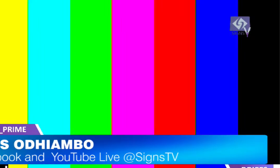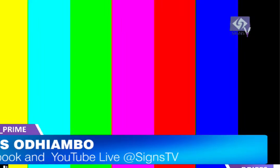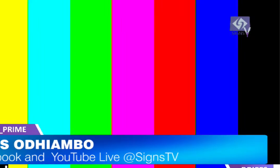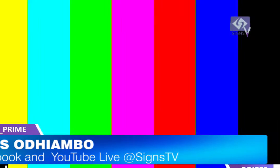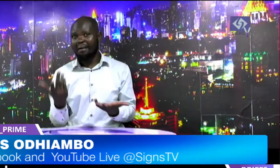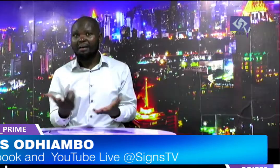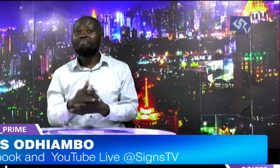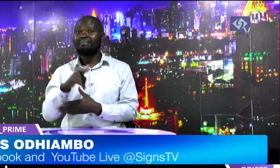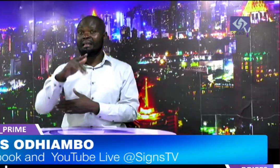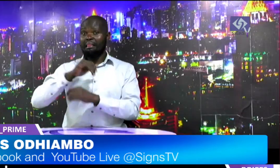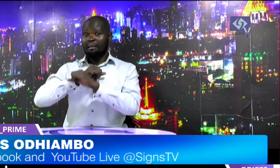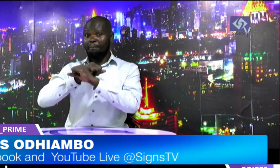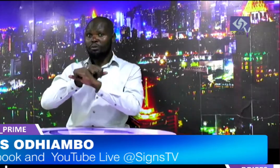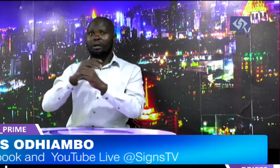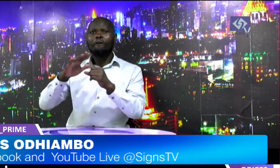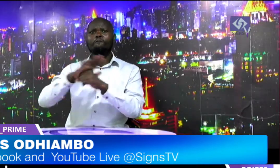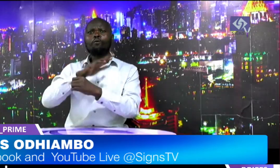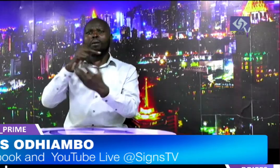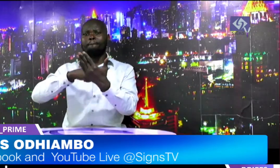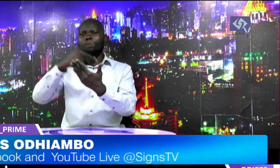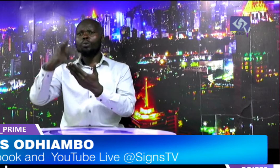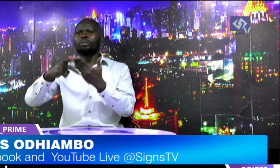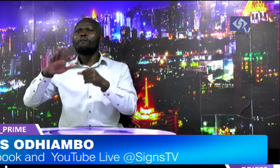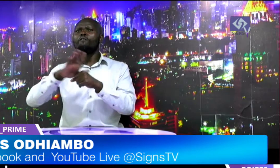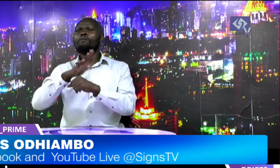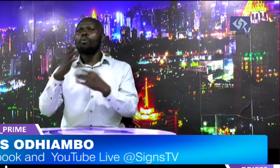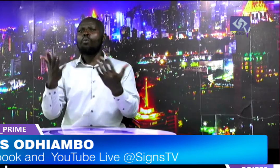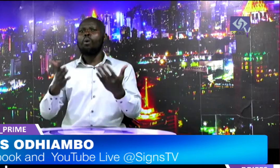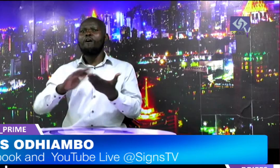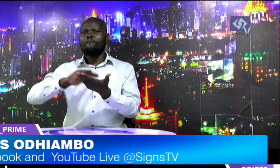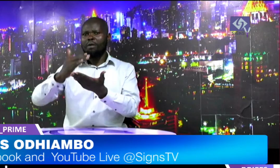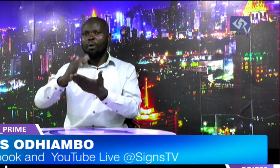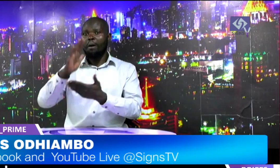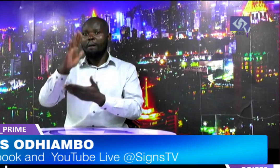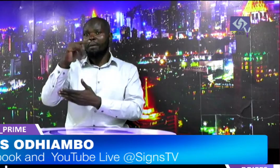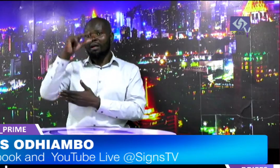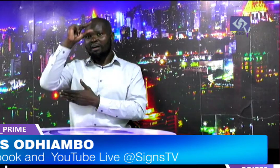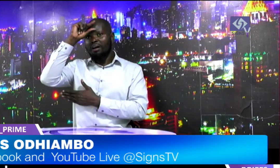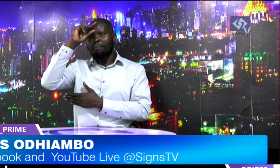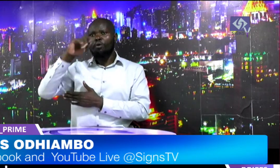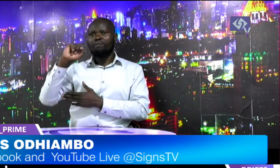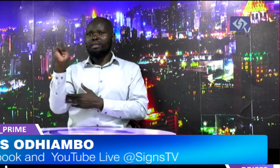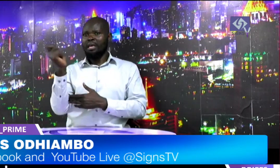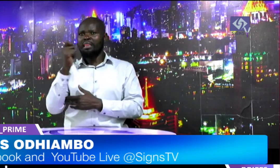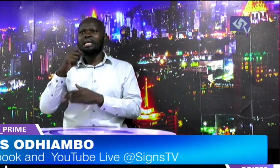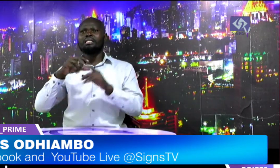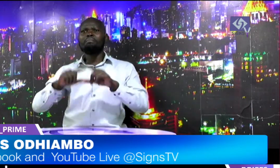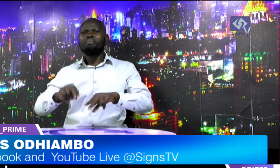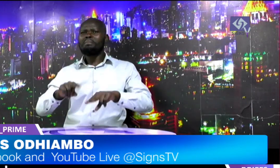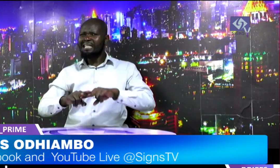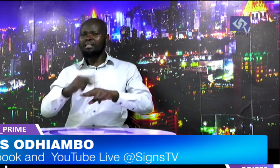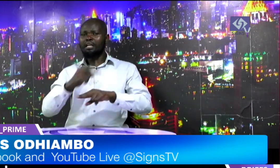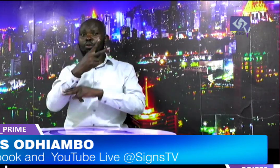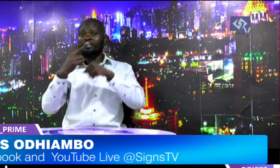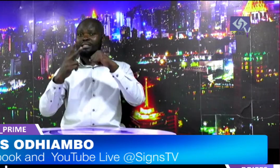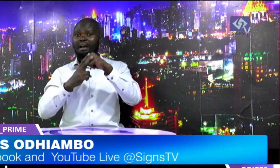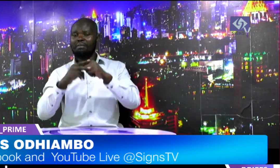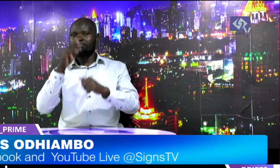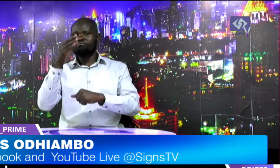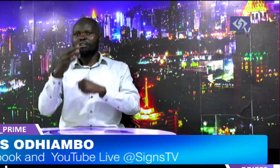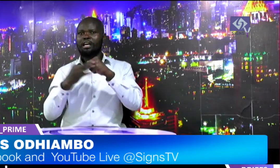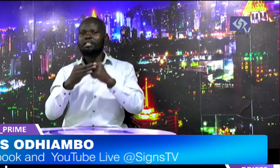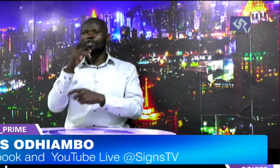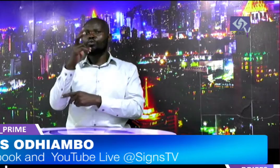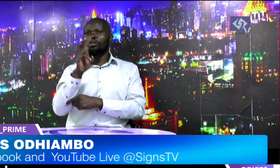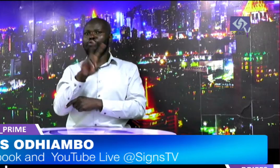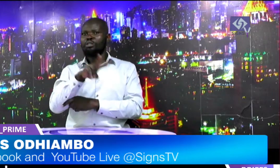works before of delay payments. The project, fully funded by the government of Kenya, started